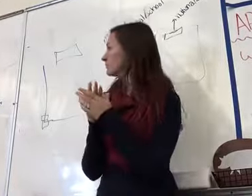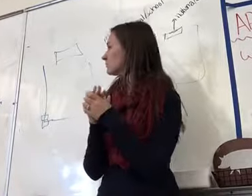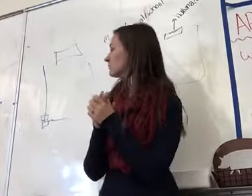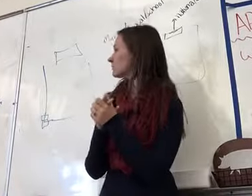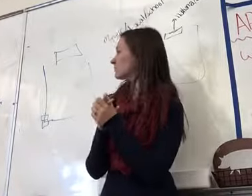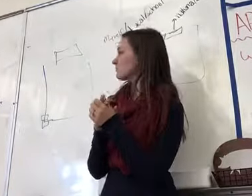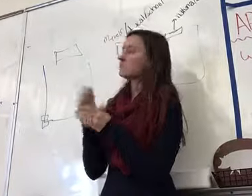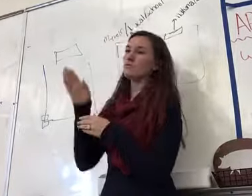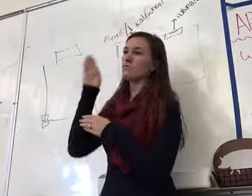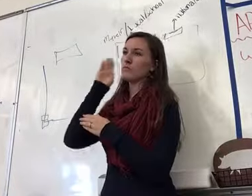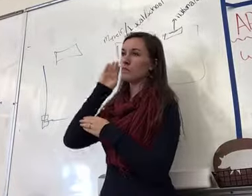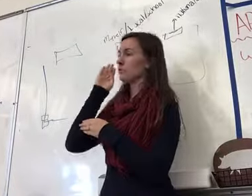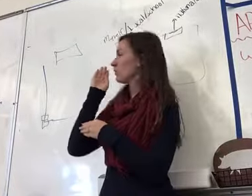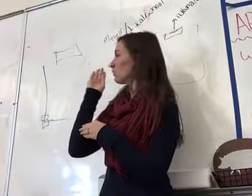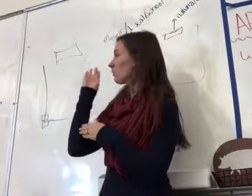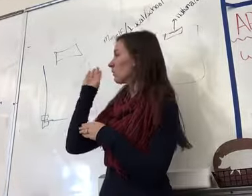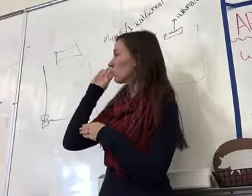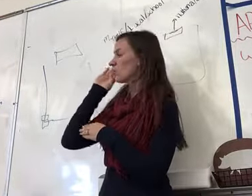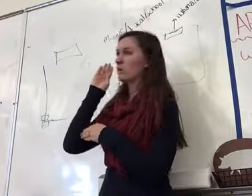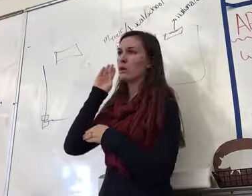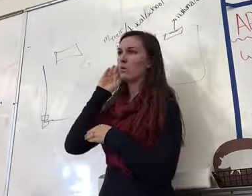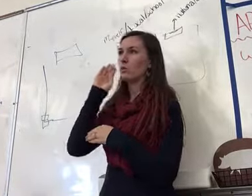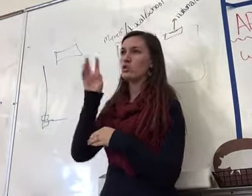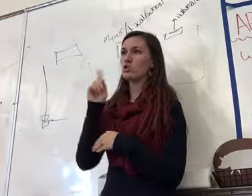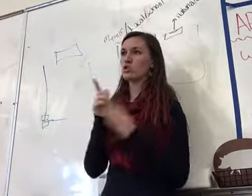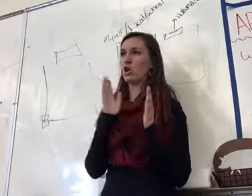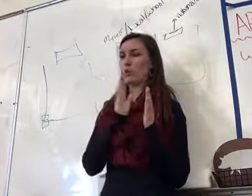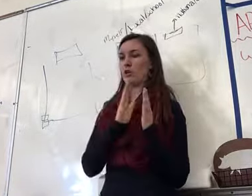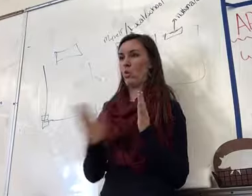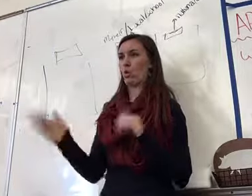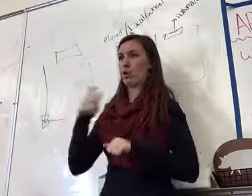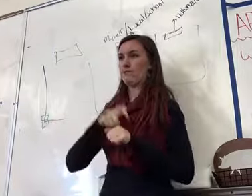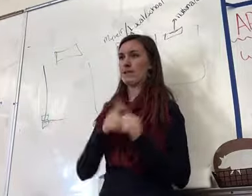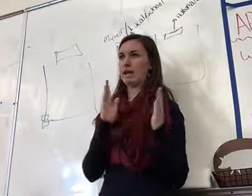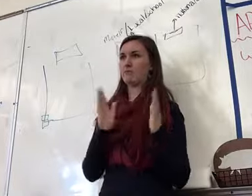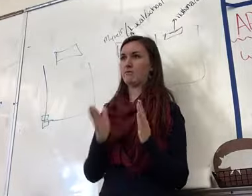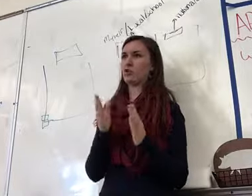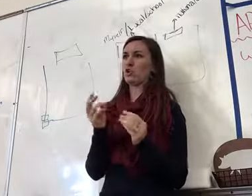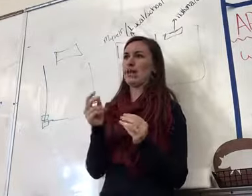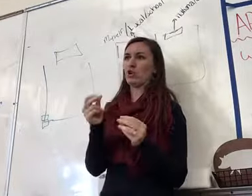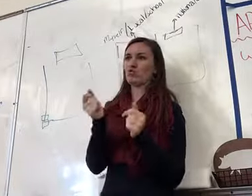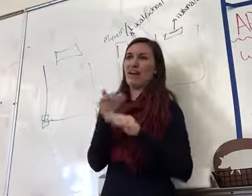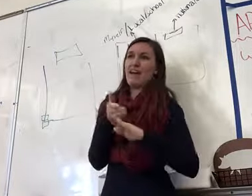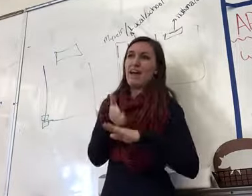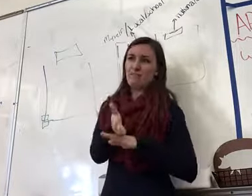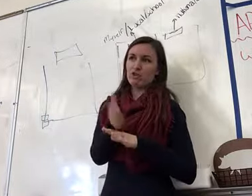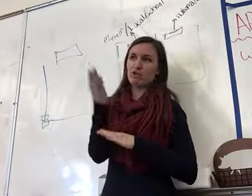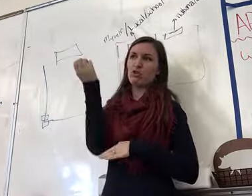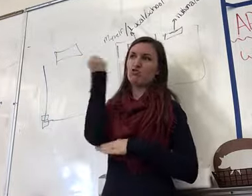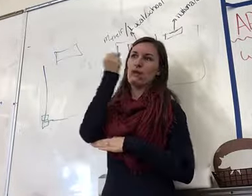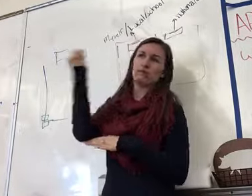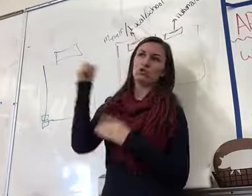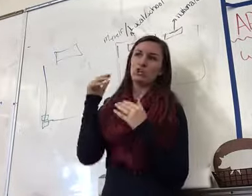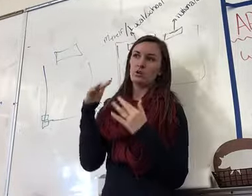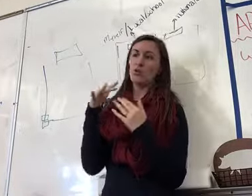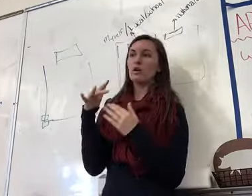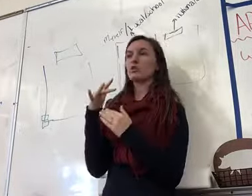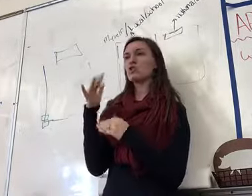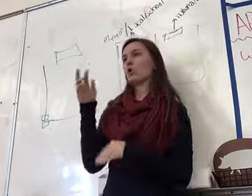in order from right after the Revolutionary War, okay? So we're going to start up here with Republican Motherhood, which is do you have a